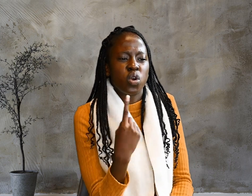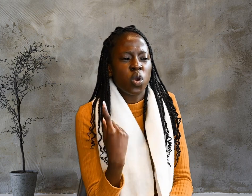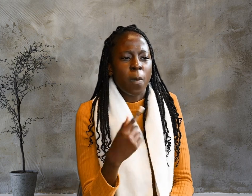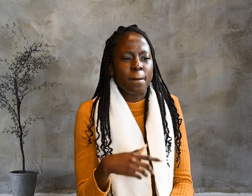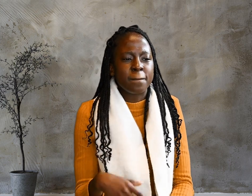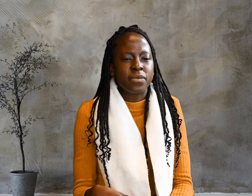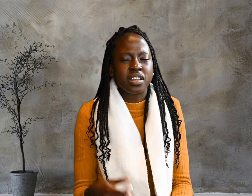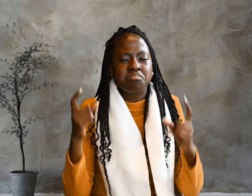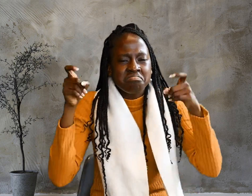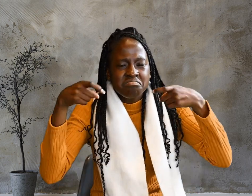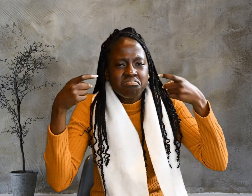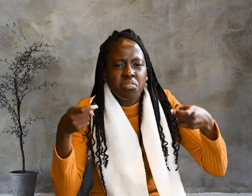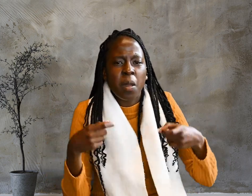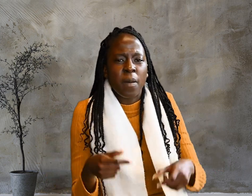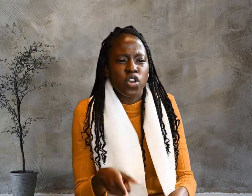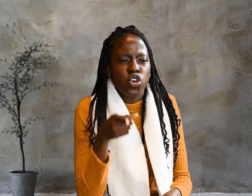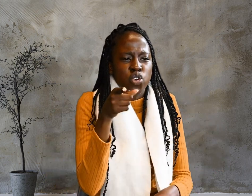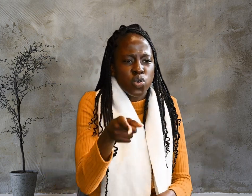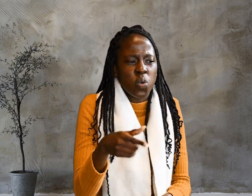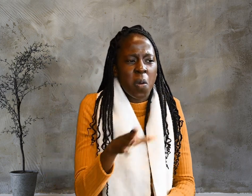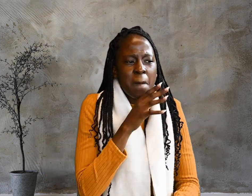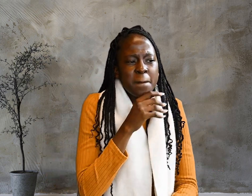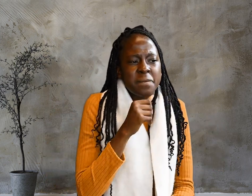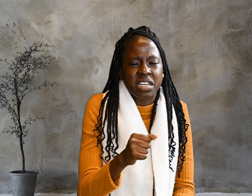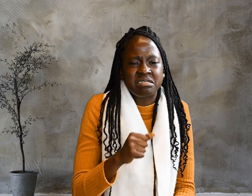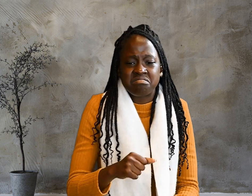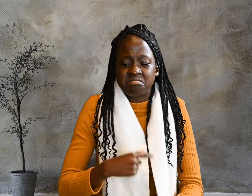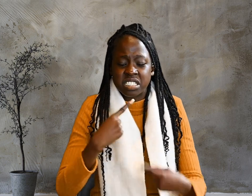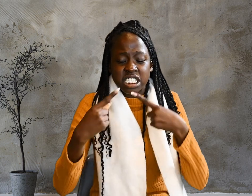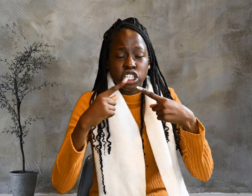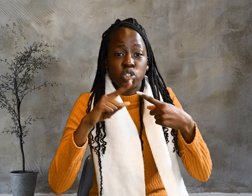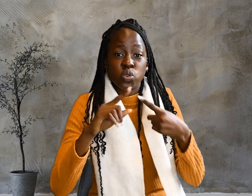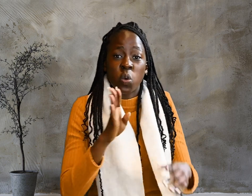you, a mere man, claim to be God."